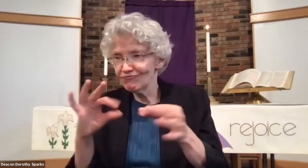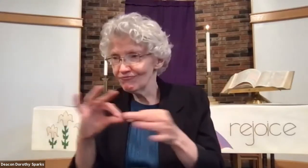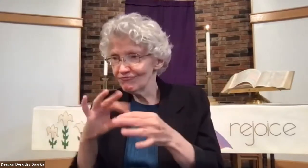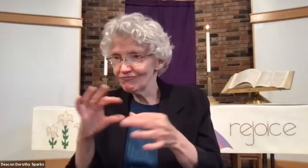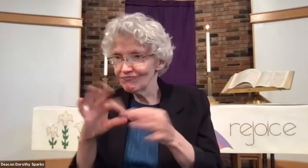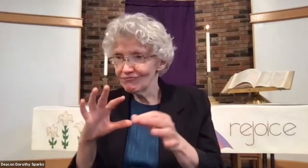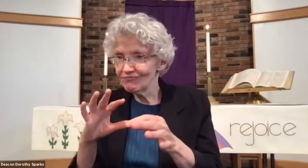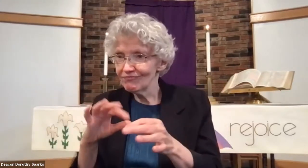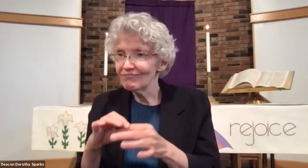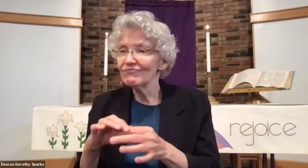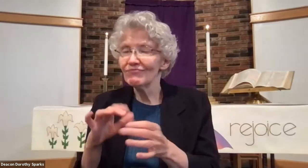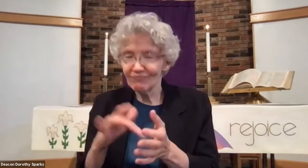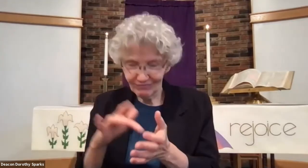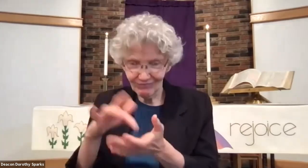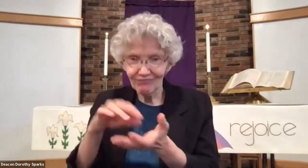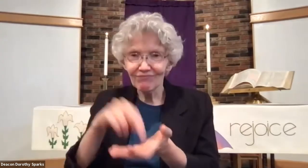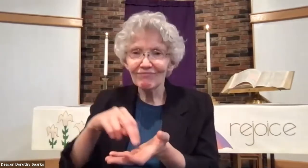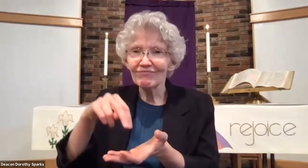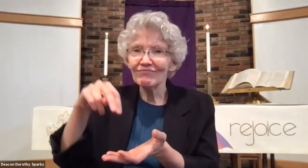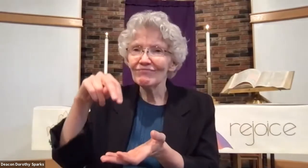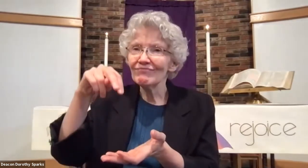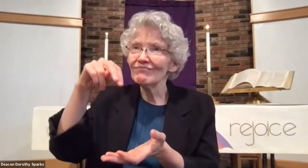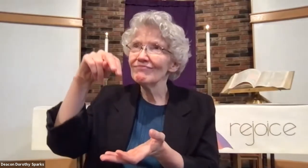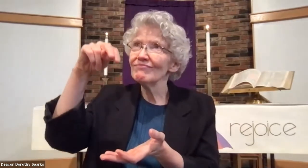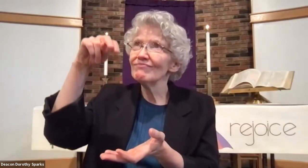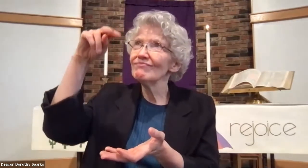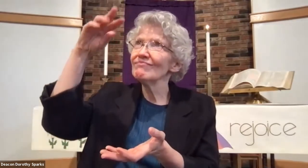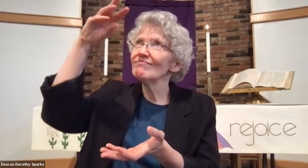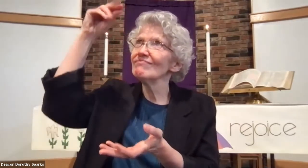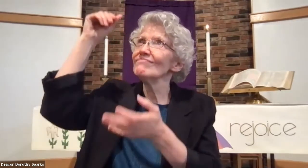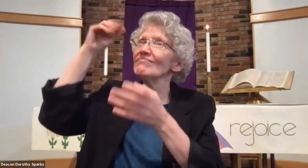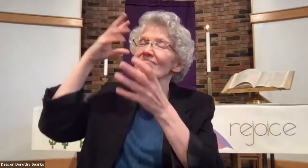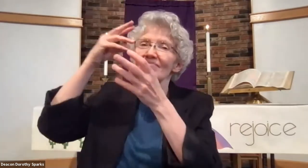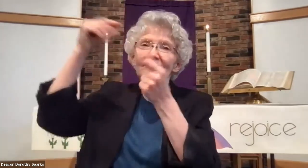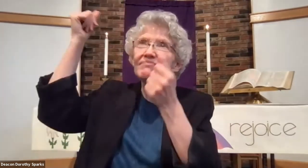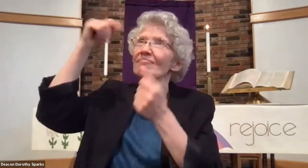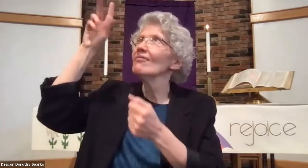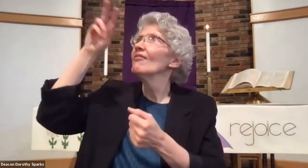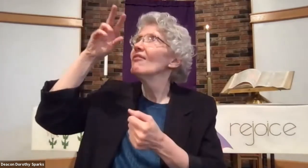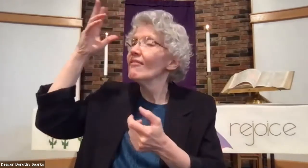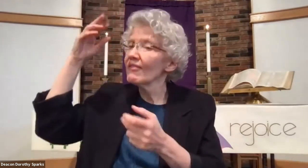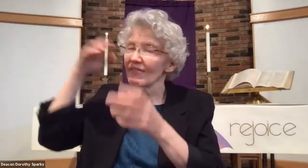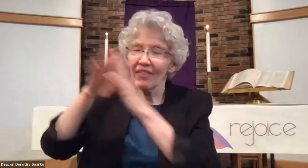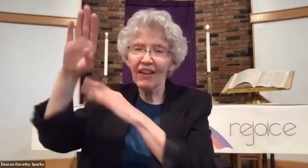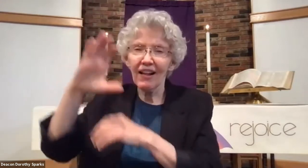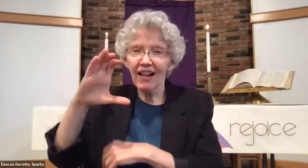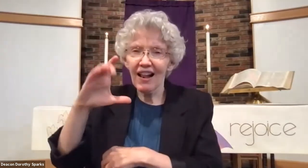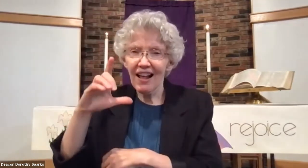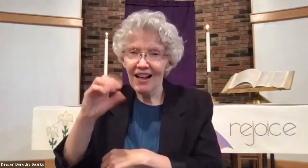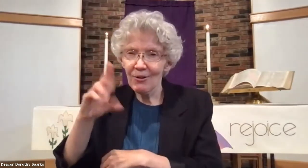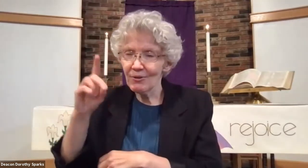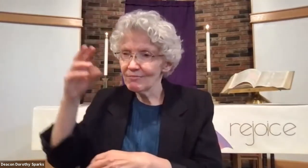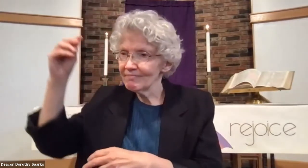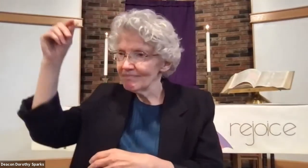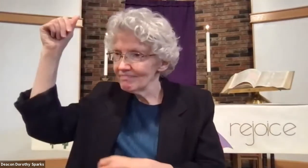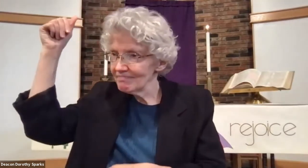After Jesus had said this, and while they were watching, he was taken up into a cloud. They